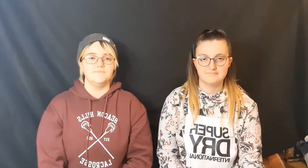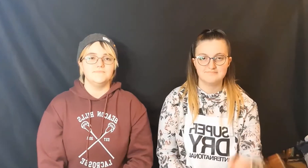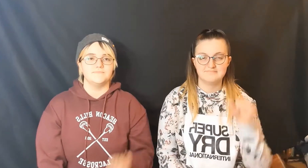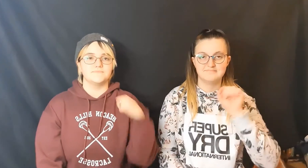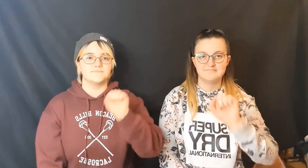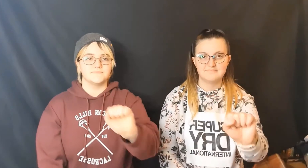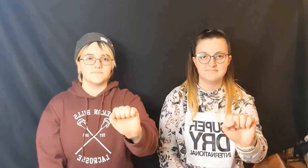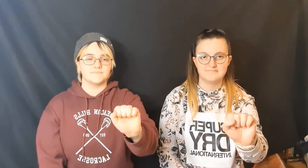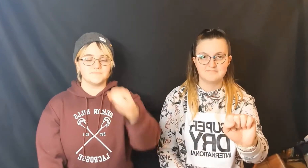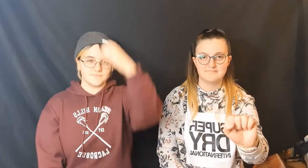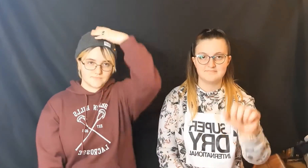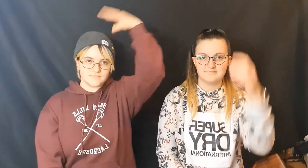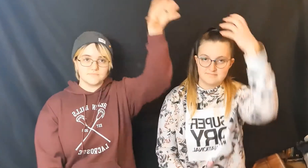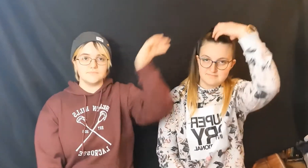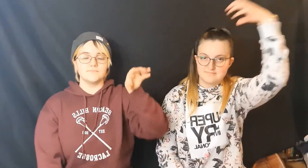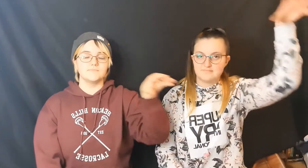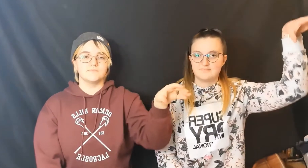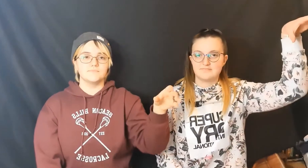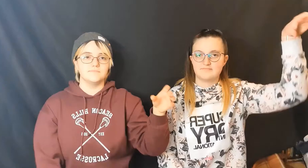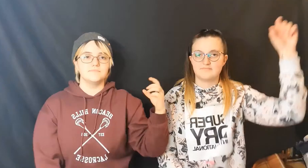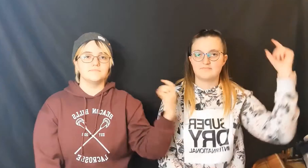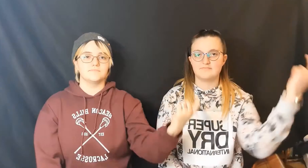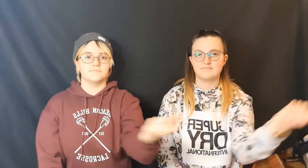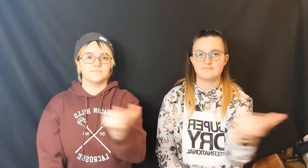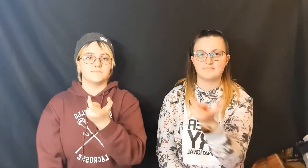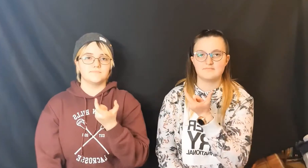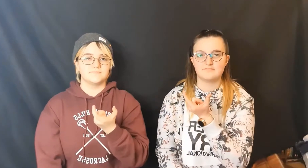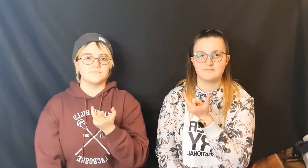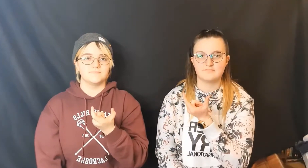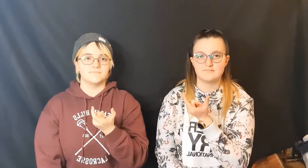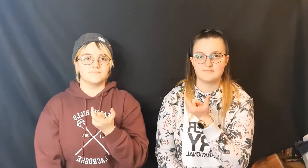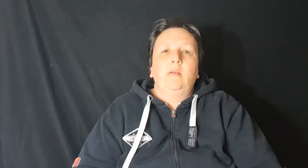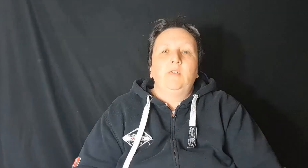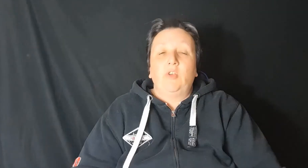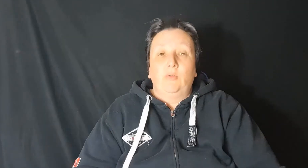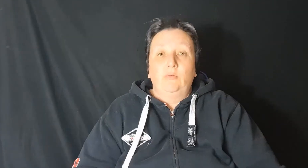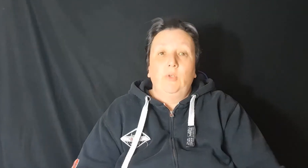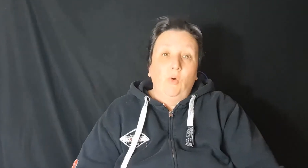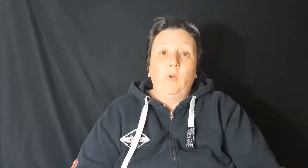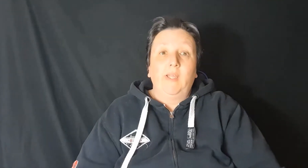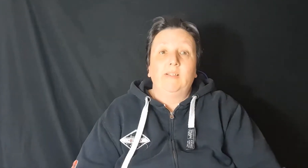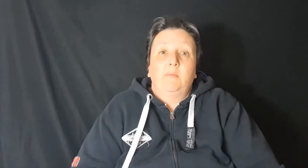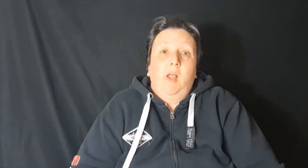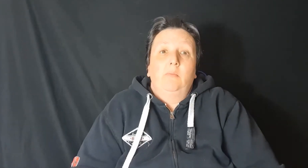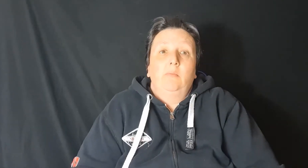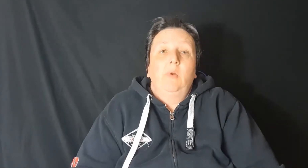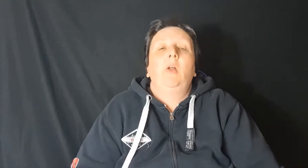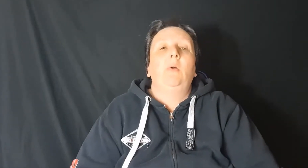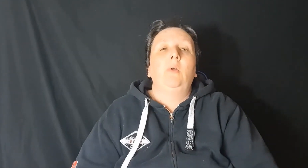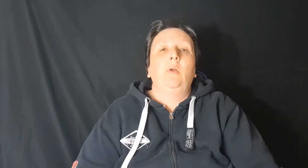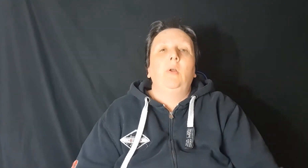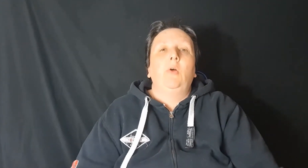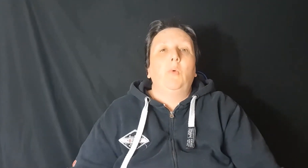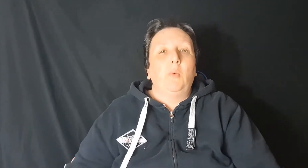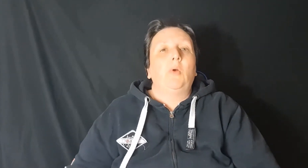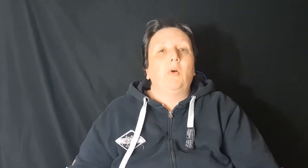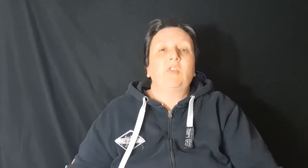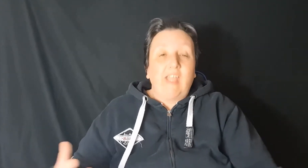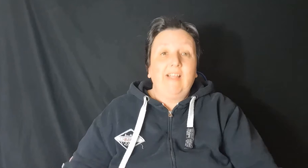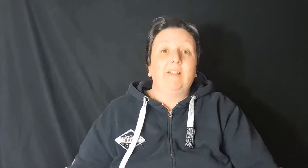Thy kingdom come. So, your kingdom come. We want God's kingdom